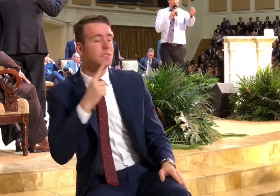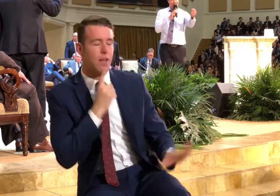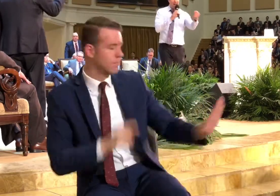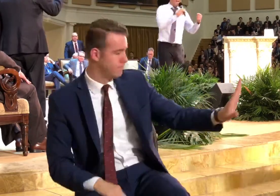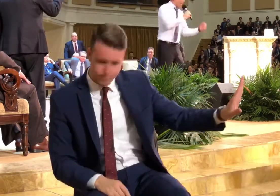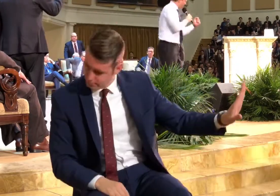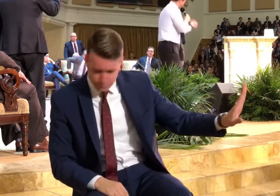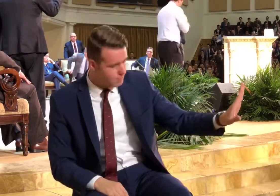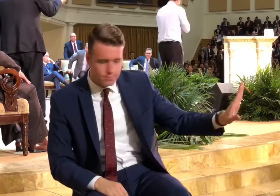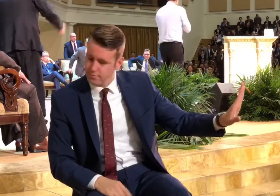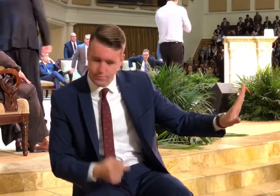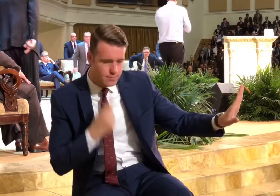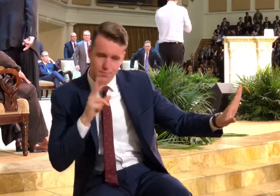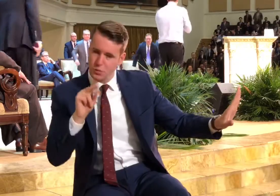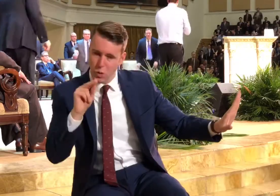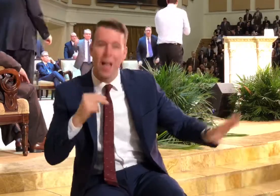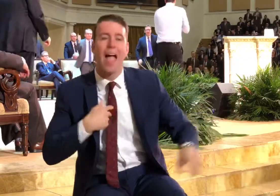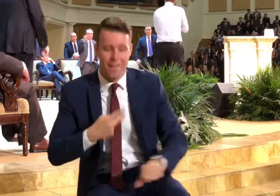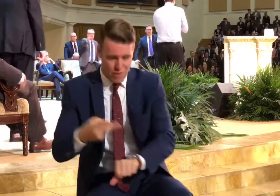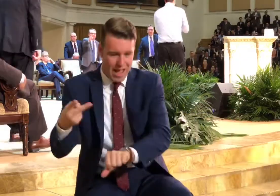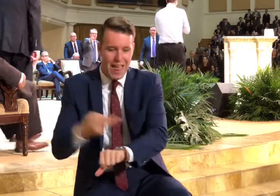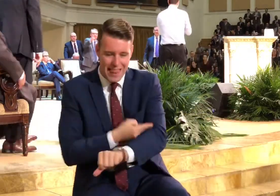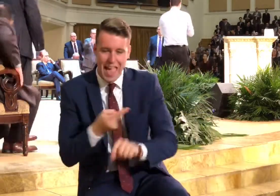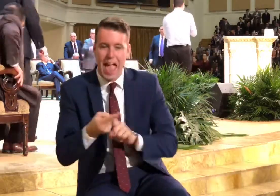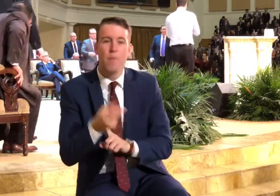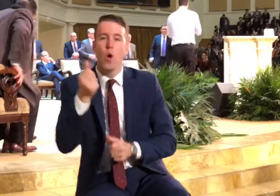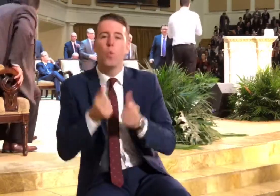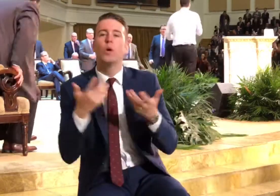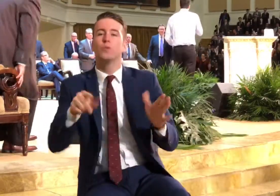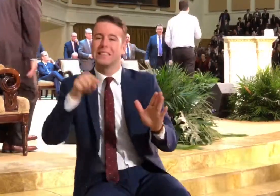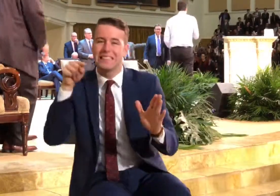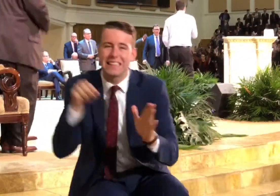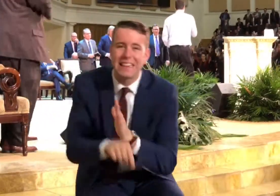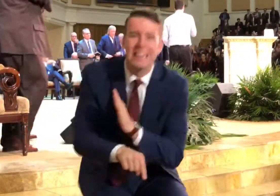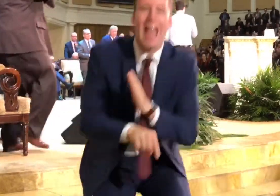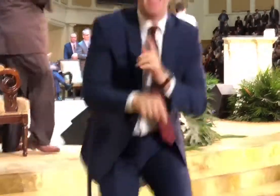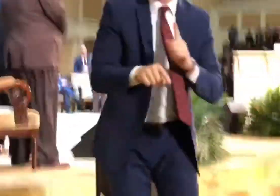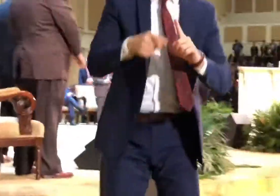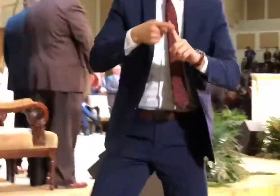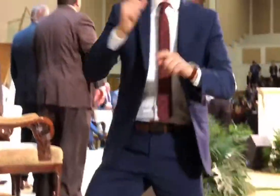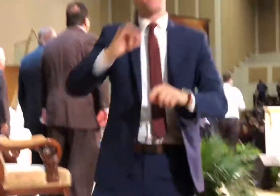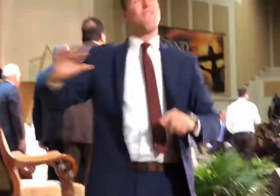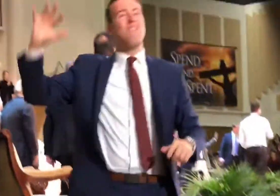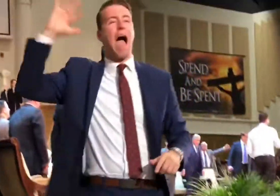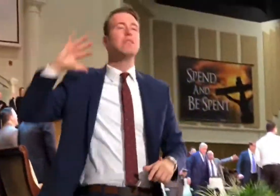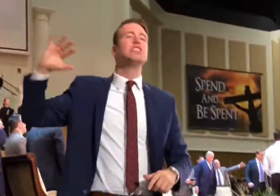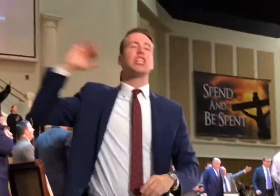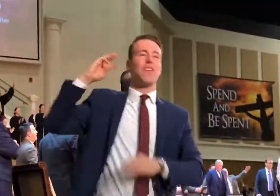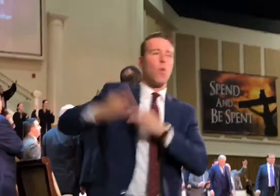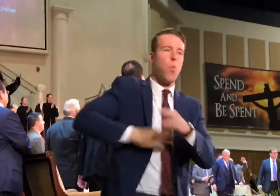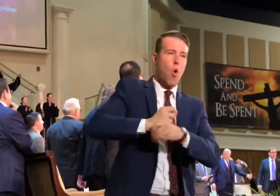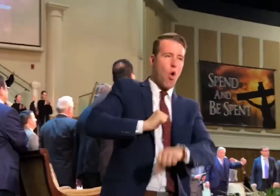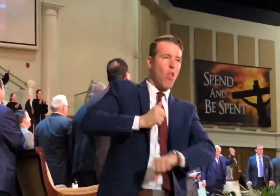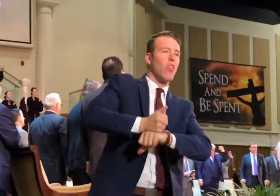no, there's a lamb that was slain from the foundation of the world.